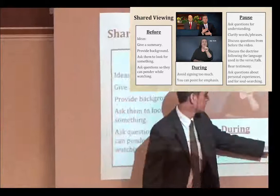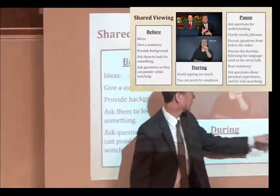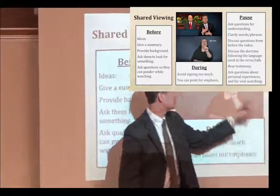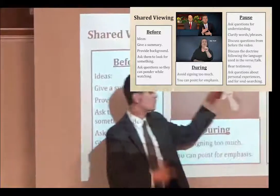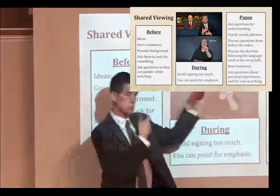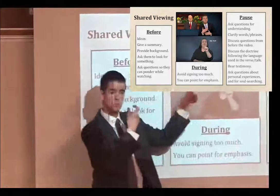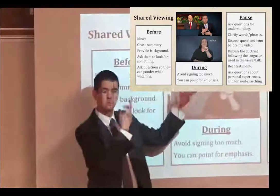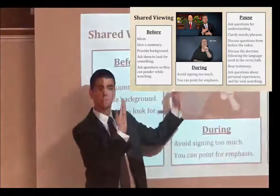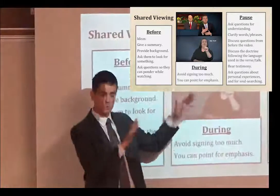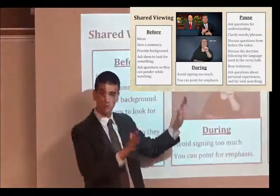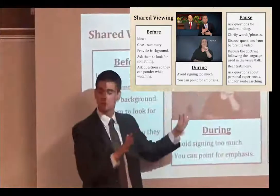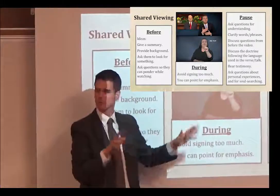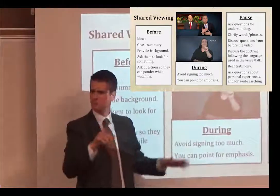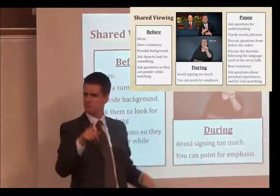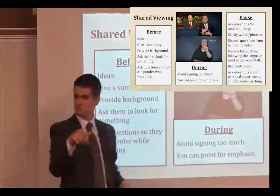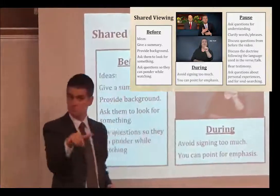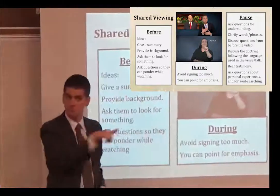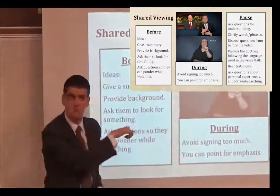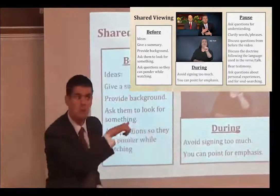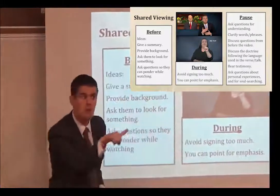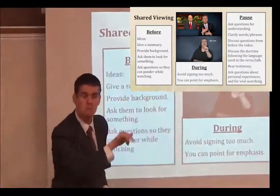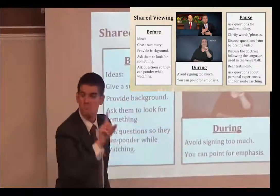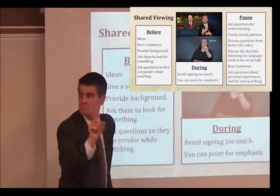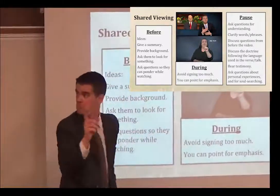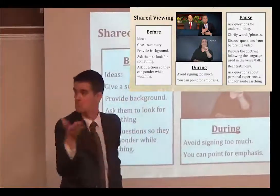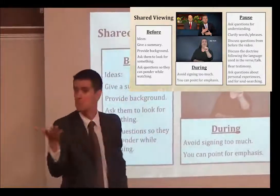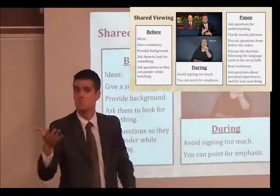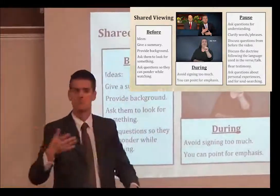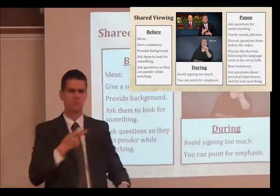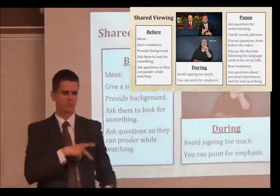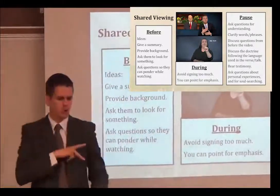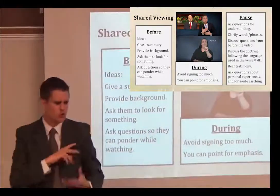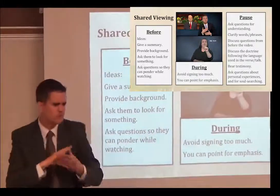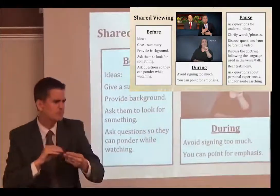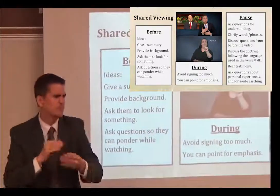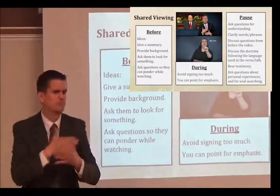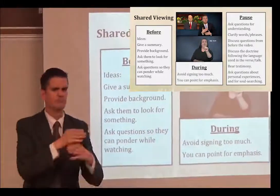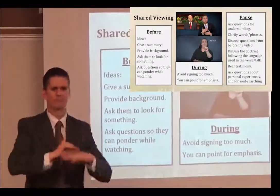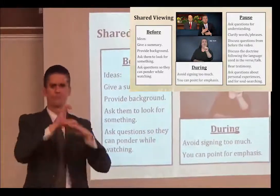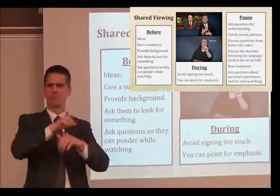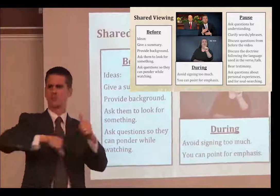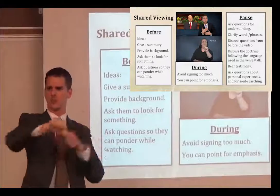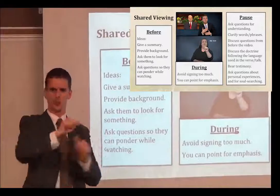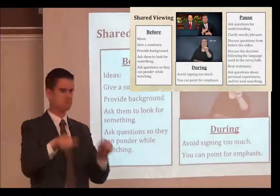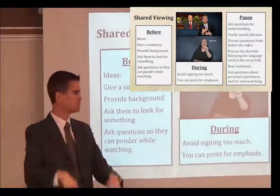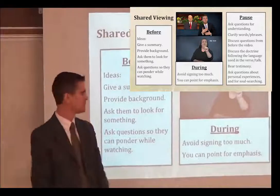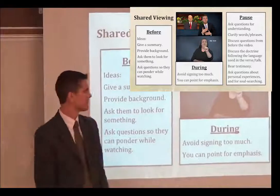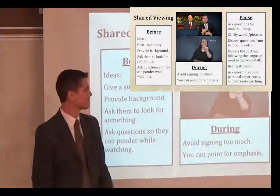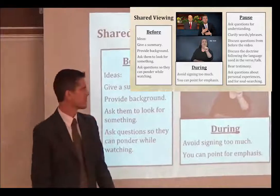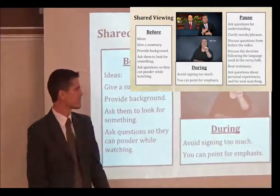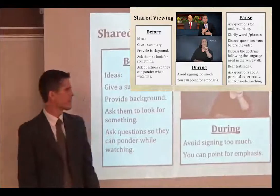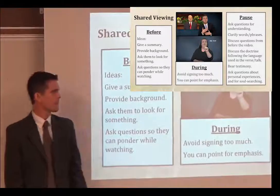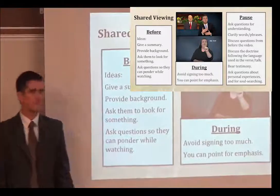middle. When they're done, ask questions. Do you believe that? Tell me your personal experience. Edify each